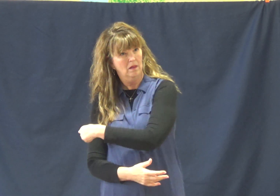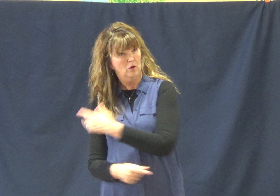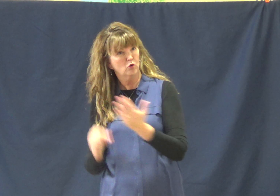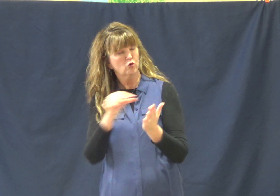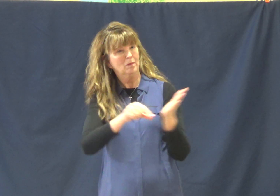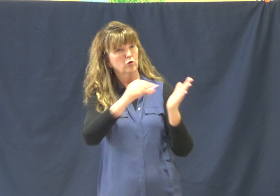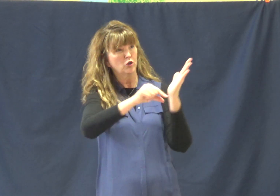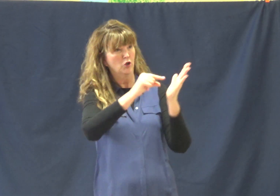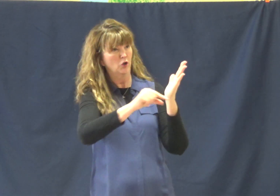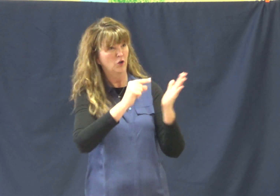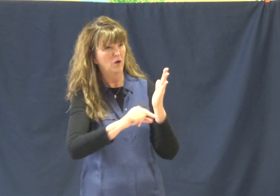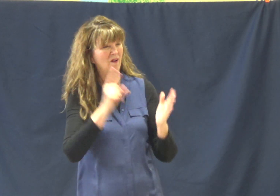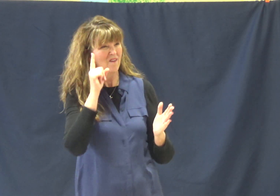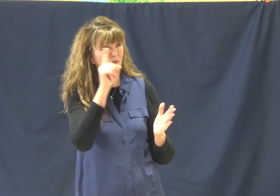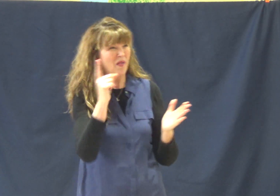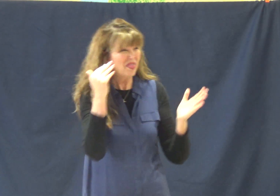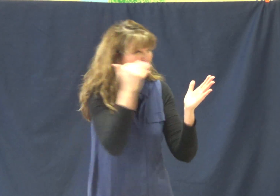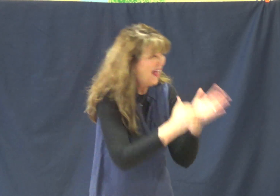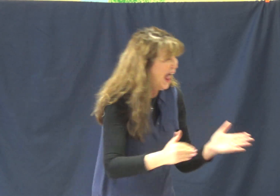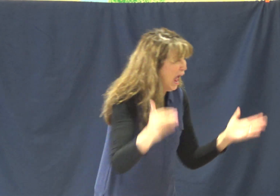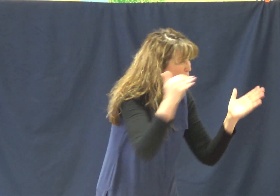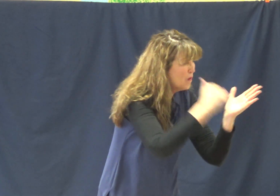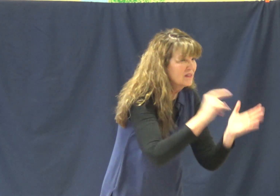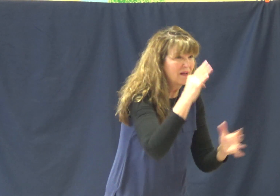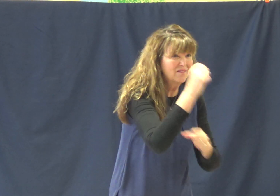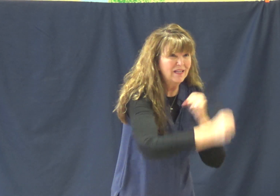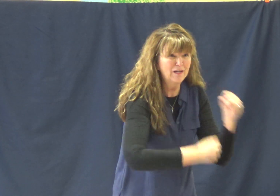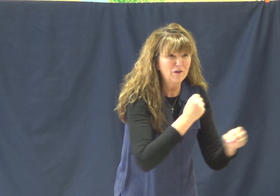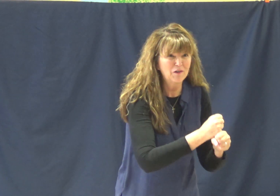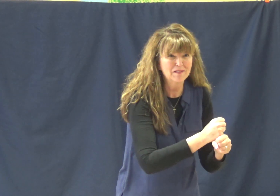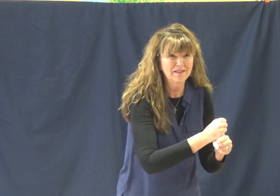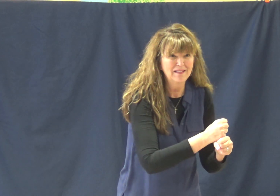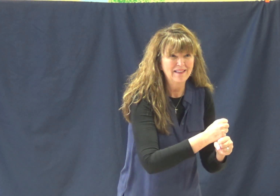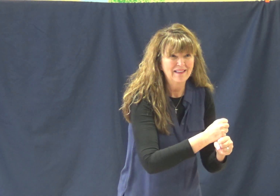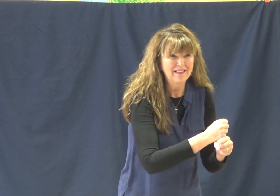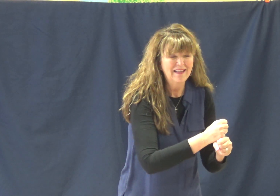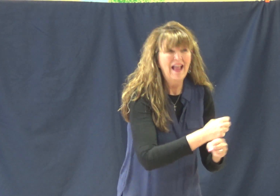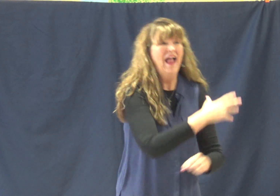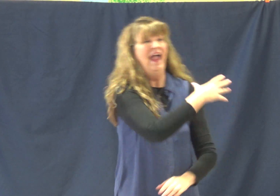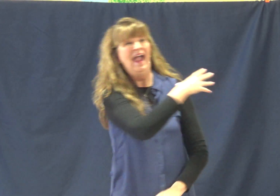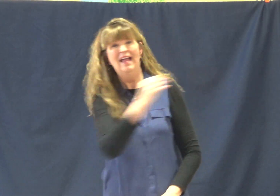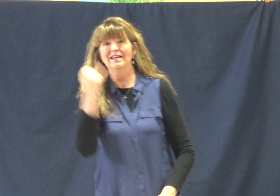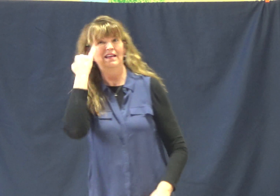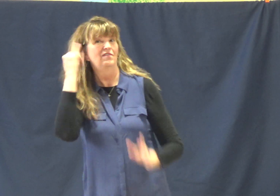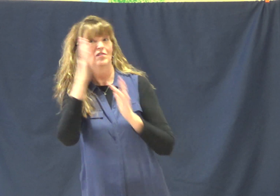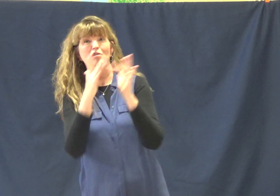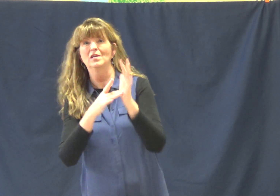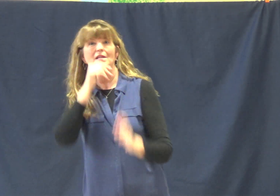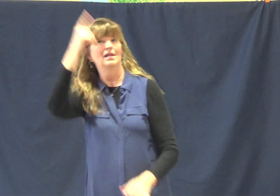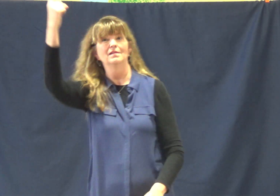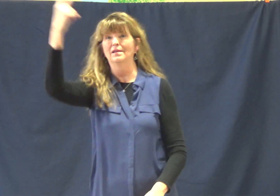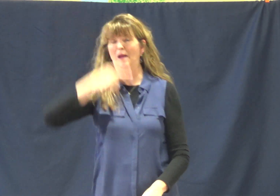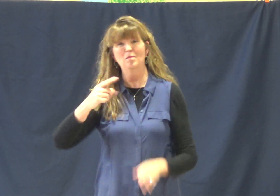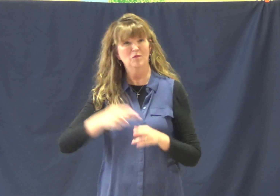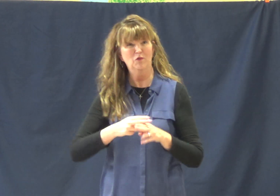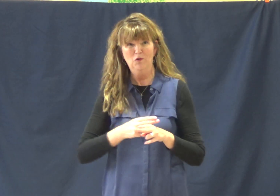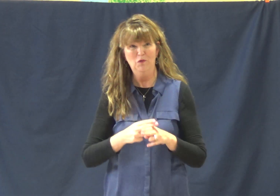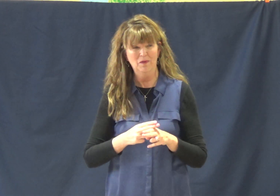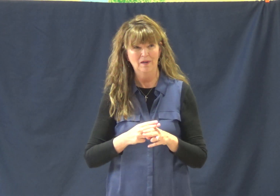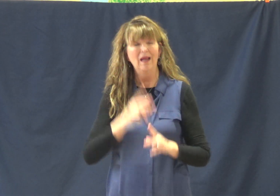When we read the Bible, when we read our scripture, it's been read for thousands of years. And if Jesus